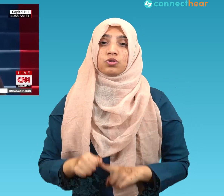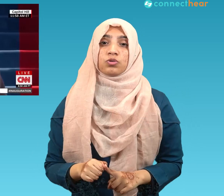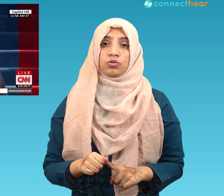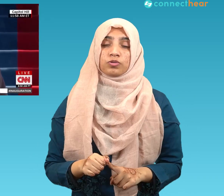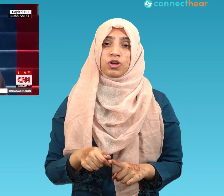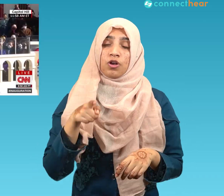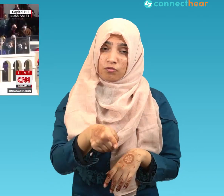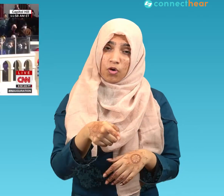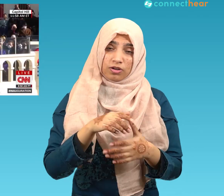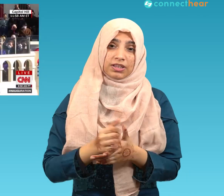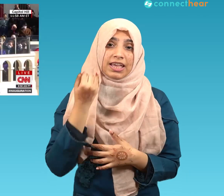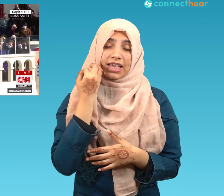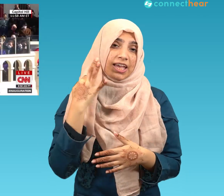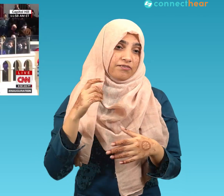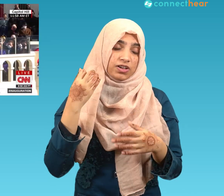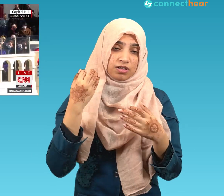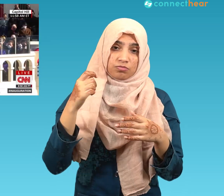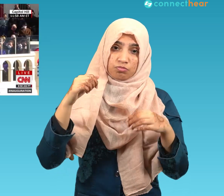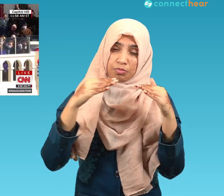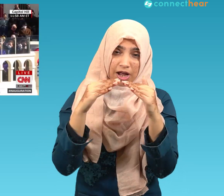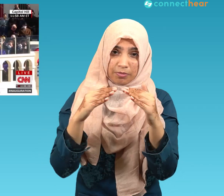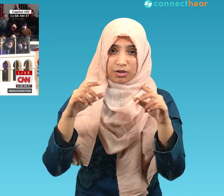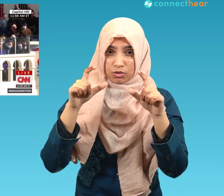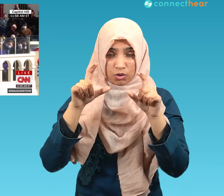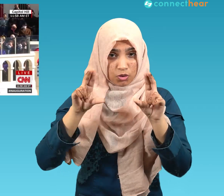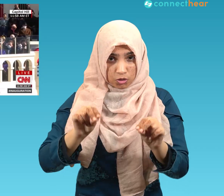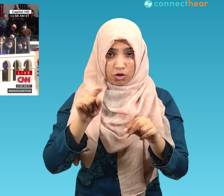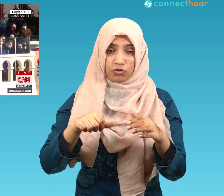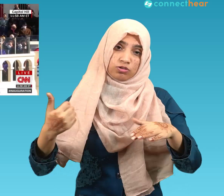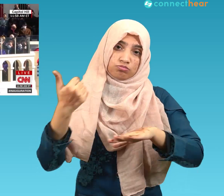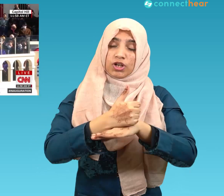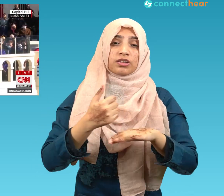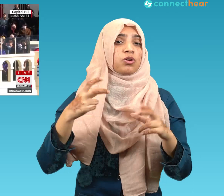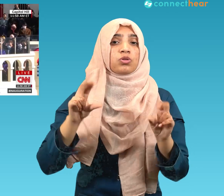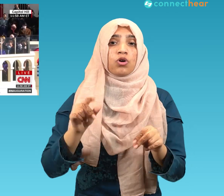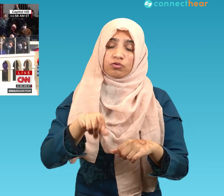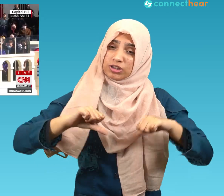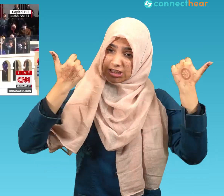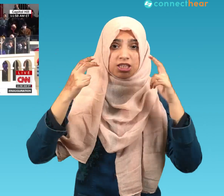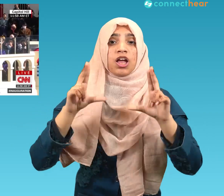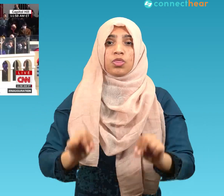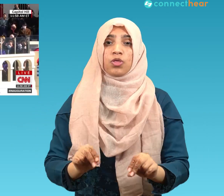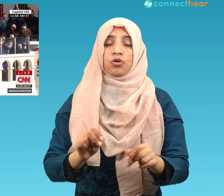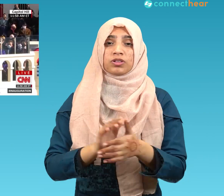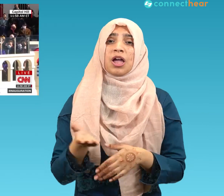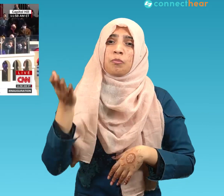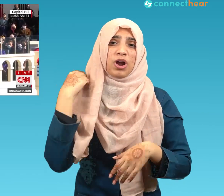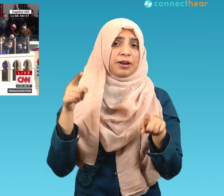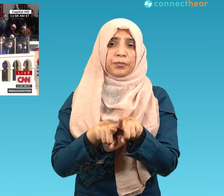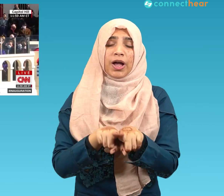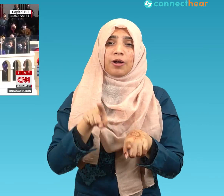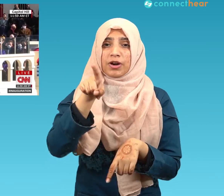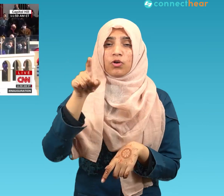never assured. Through Civil War, the Great Depression, World War, 9/11, through struggle,